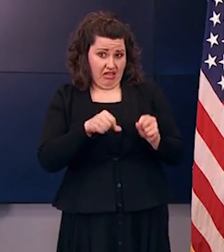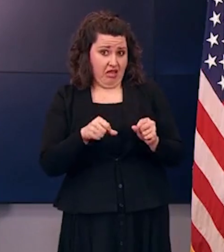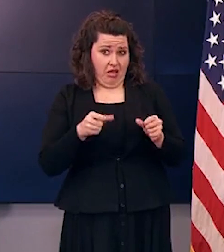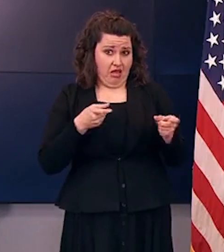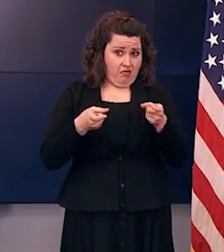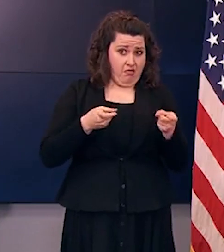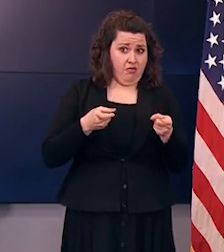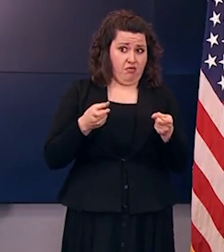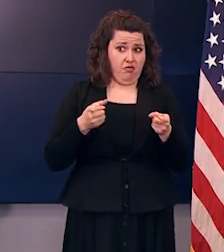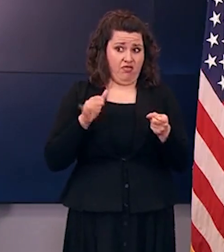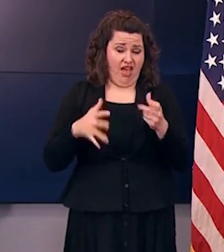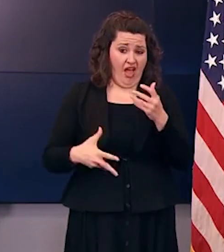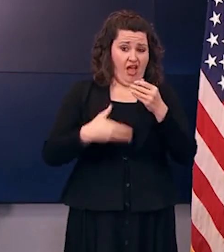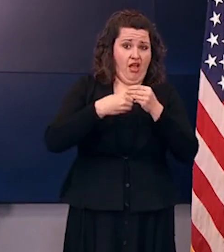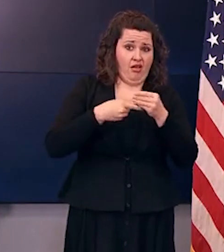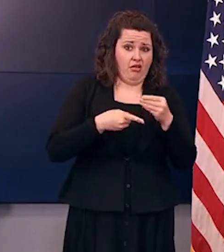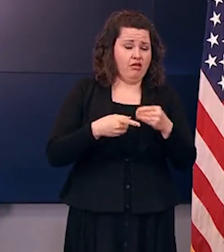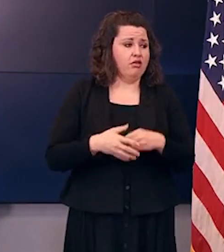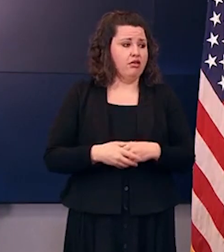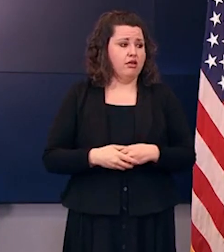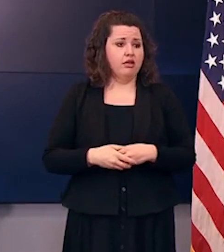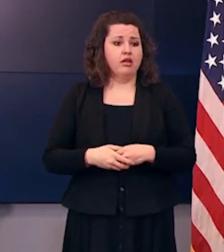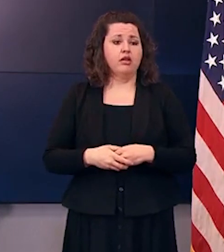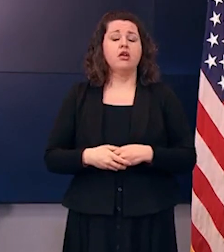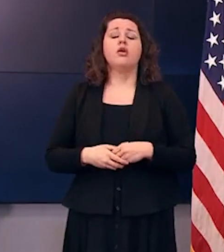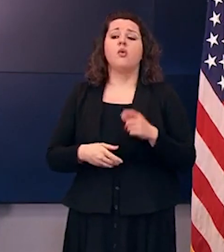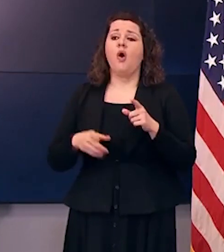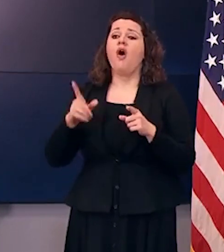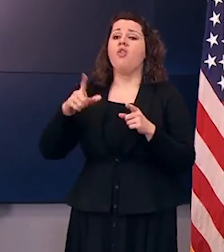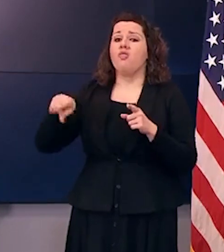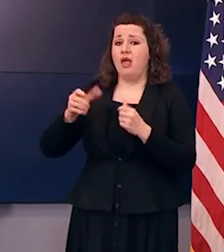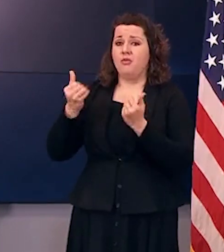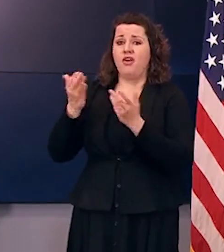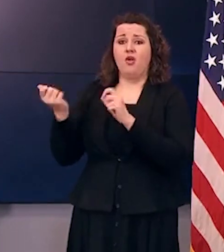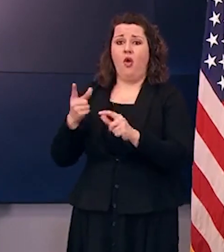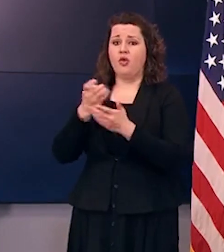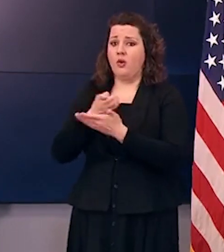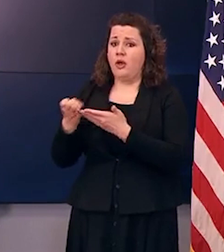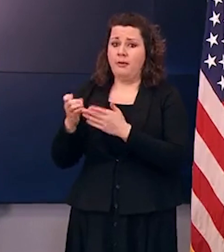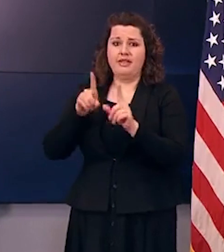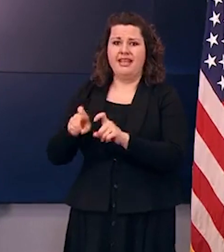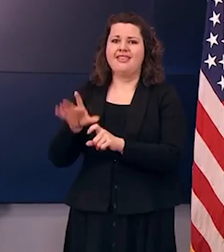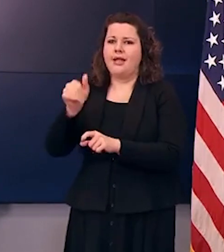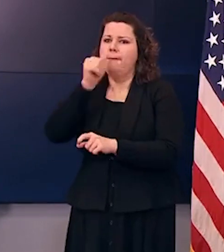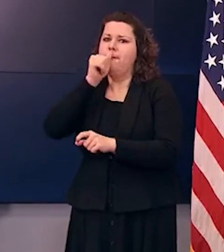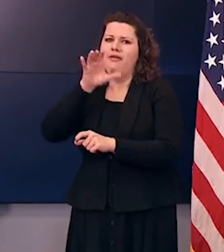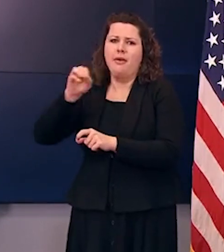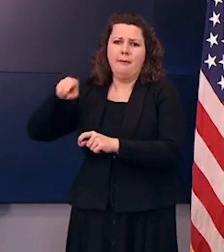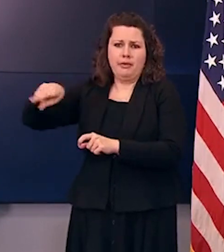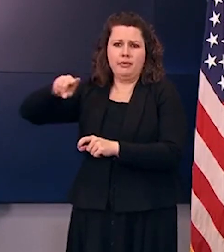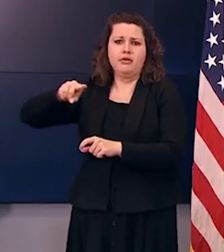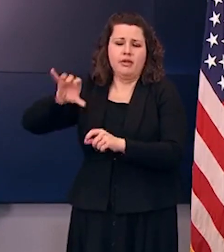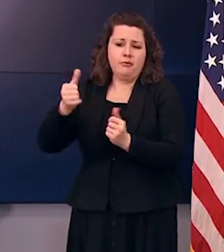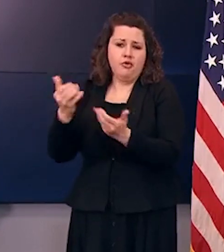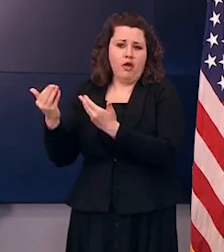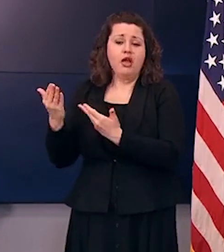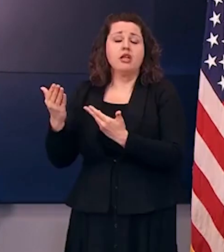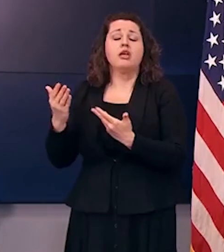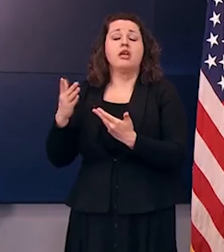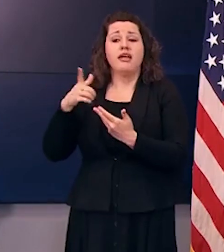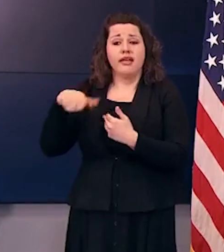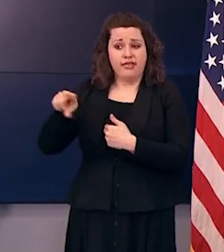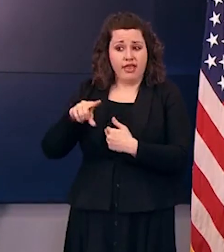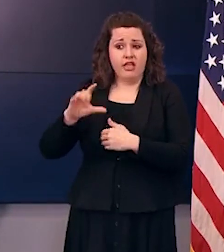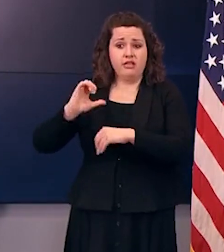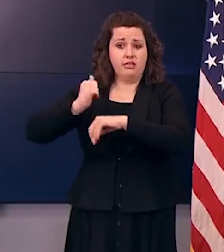volume? Well, actually, they provide all of the equipment and the test, and they've done that in the private sector, and we were able, and then they're